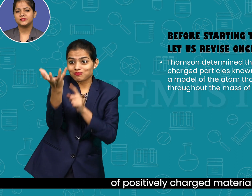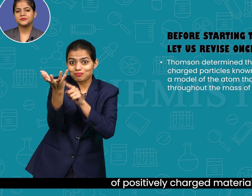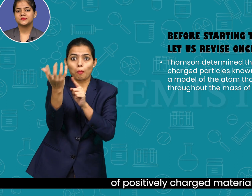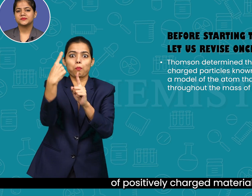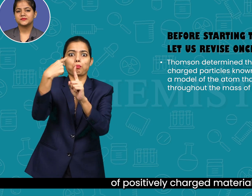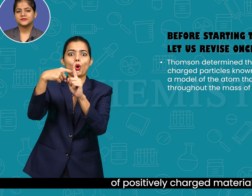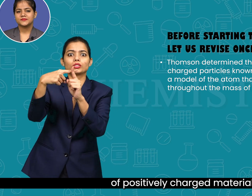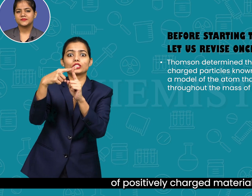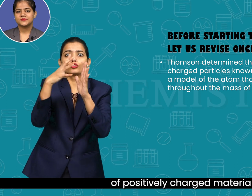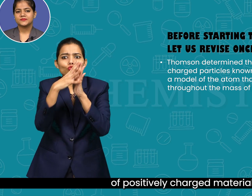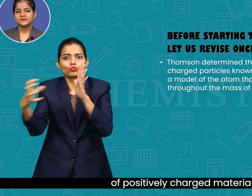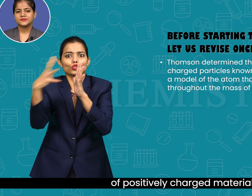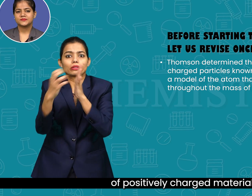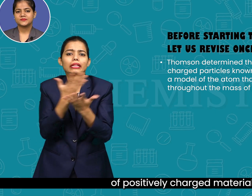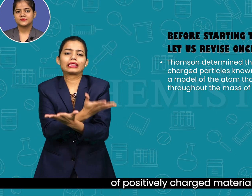material.